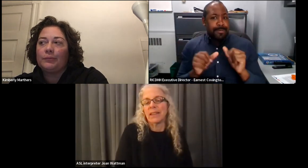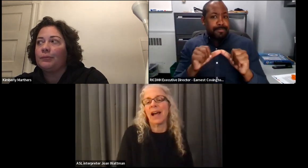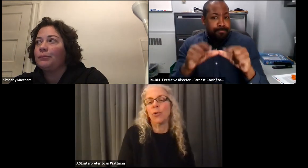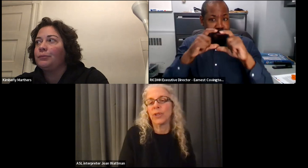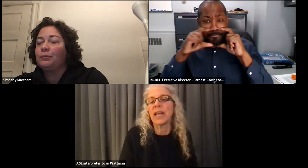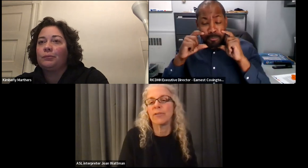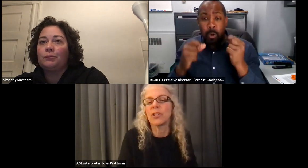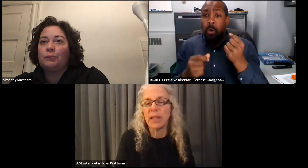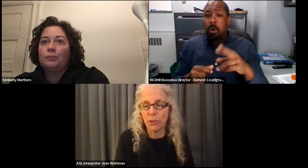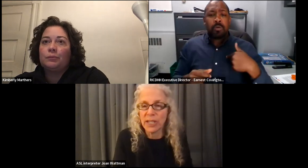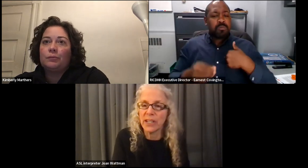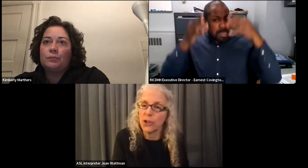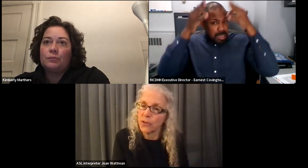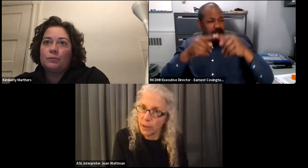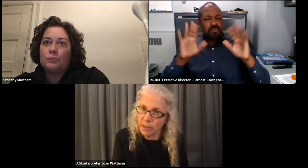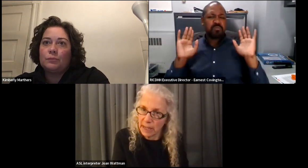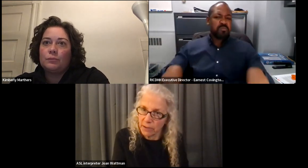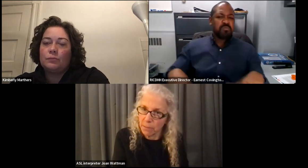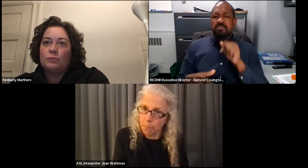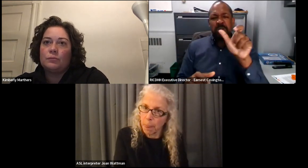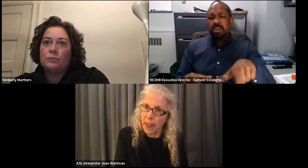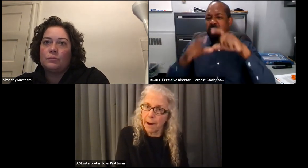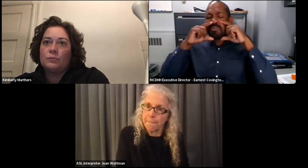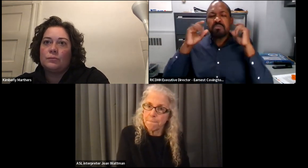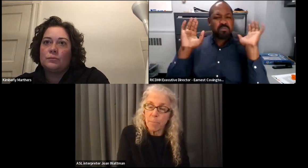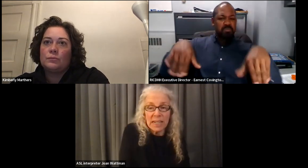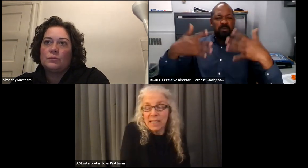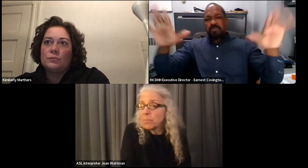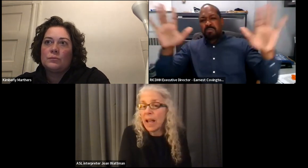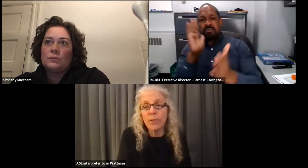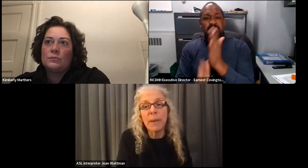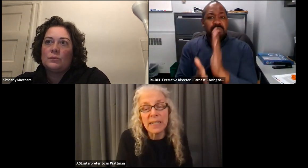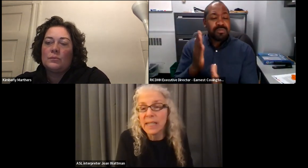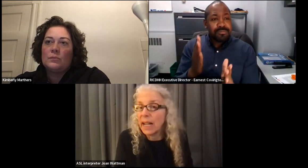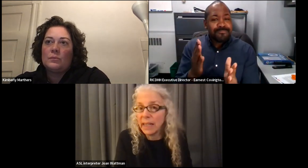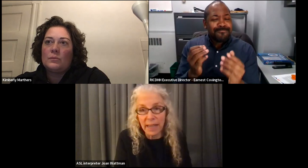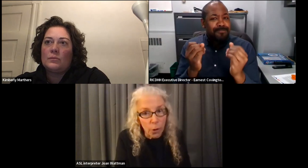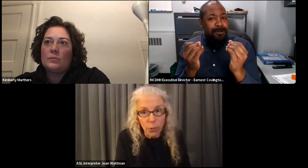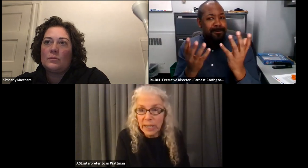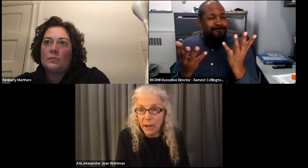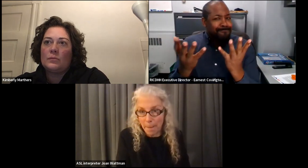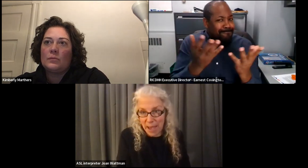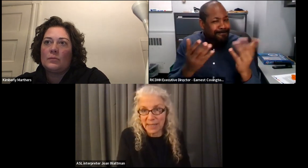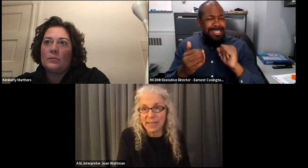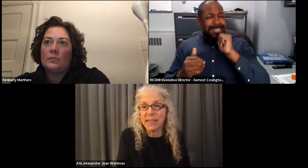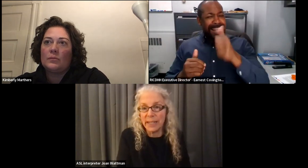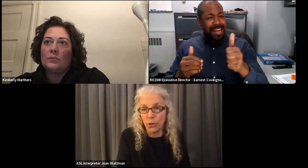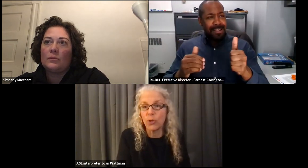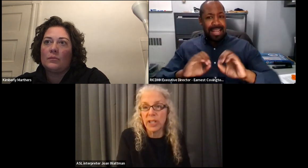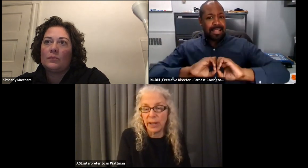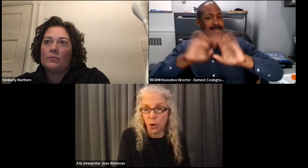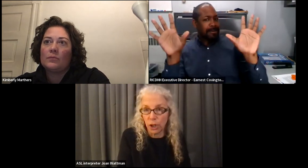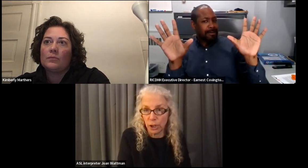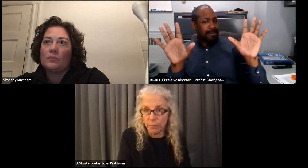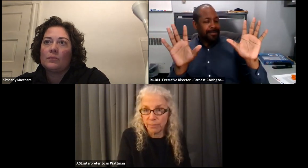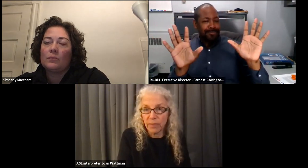basically allow the towns to make those decisions for themselves. And some towns may decide that they don't need masks